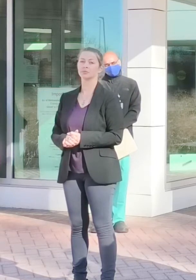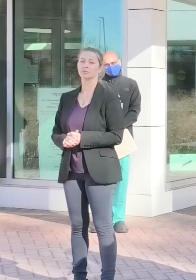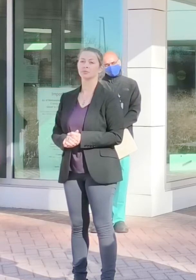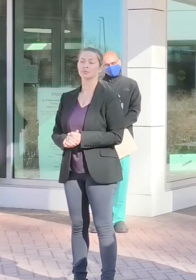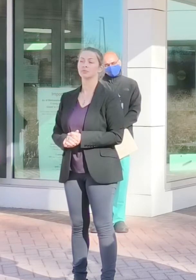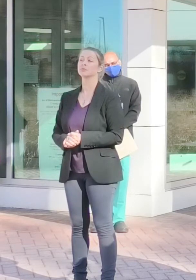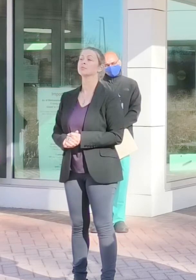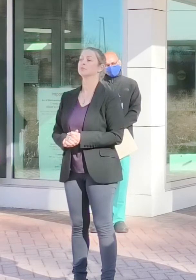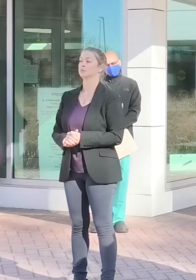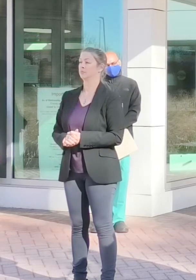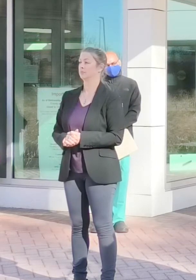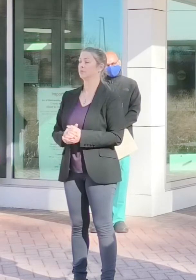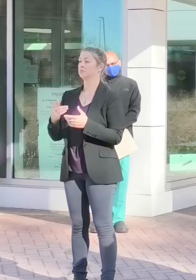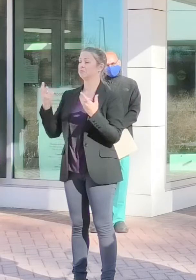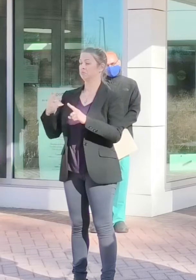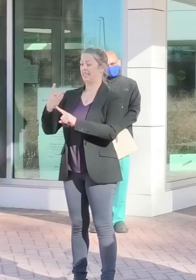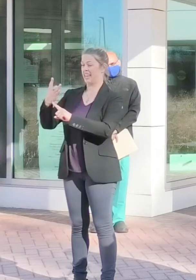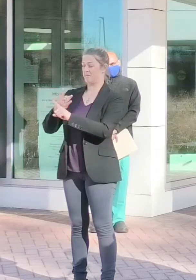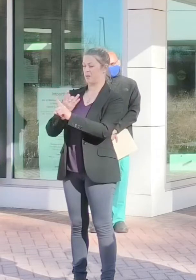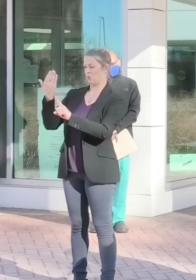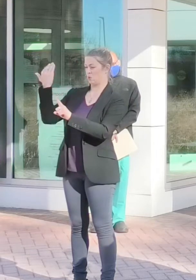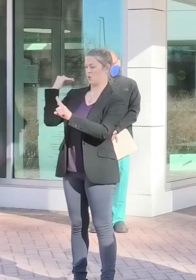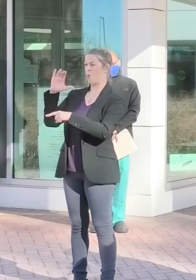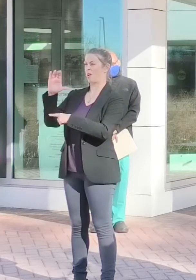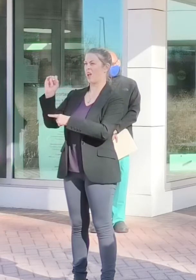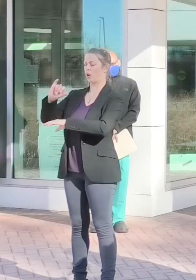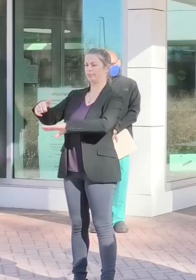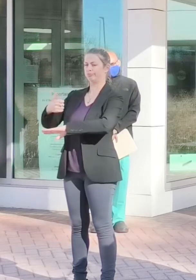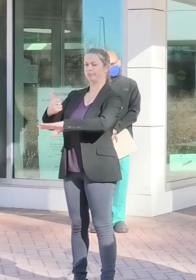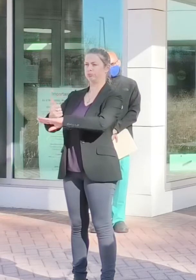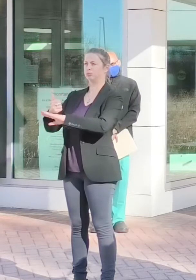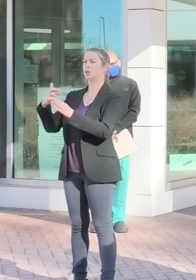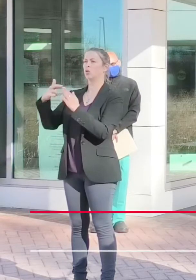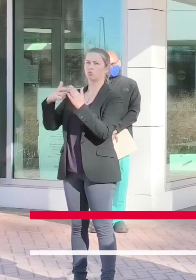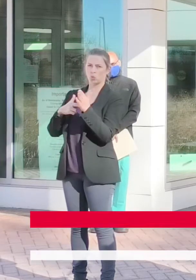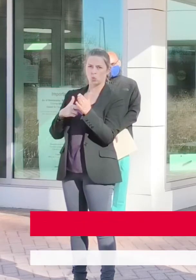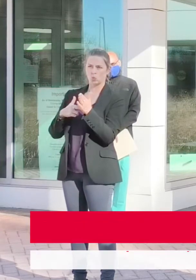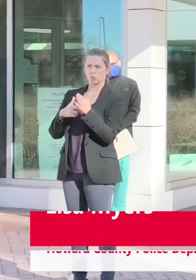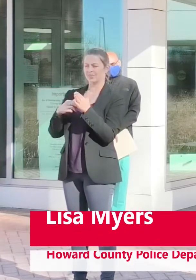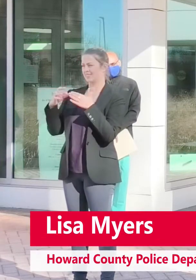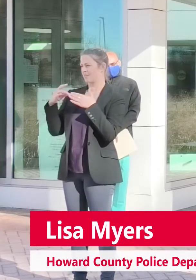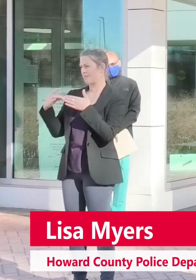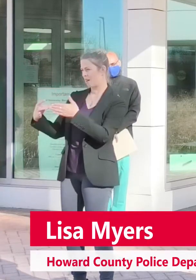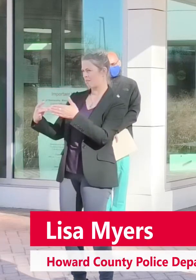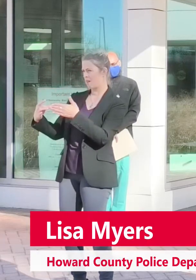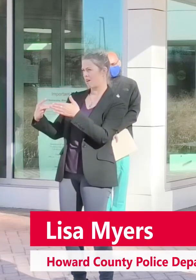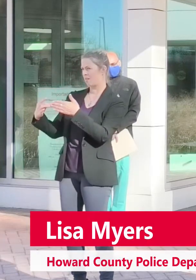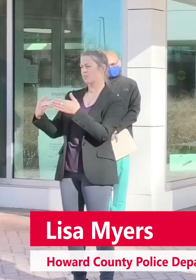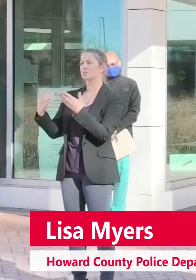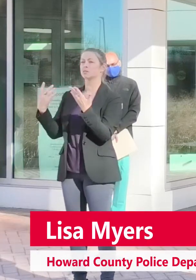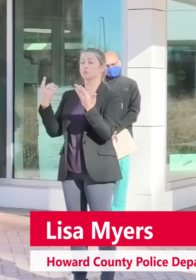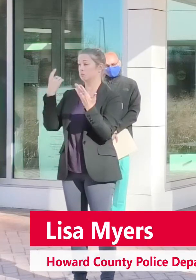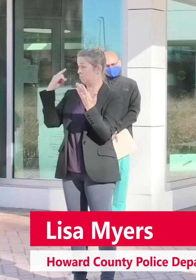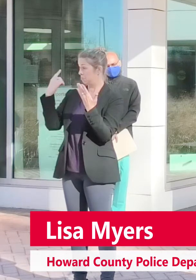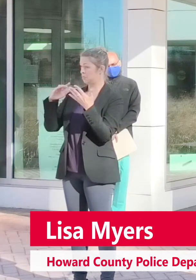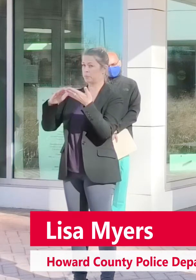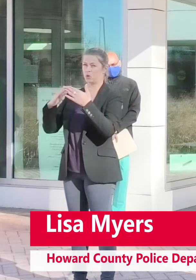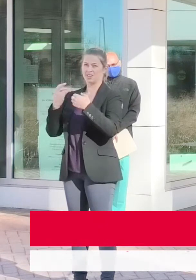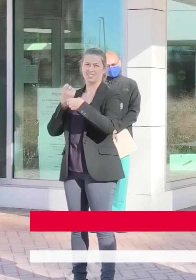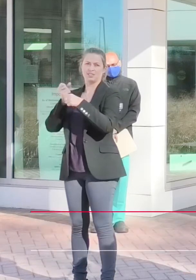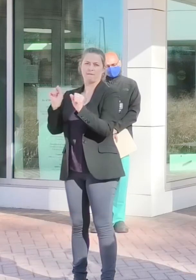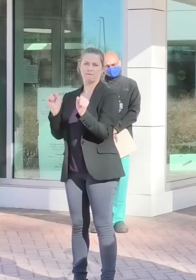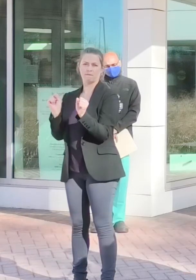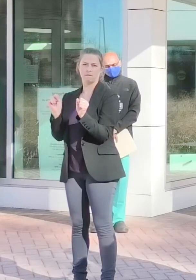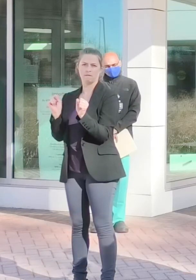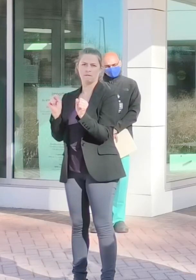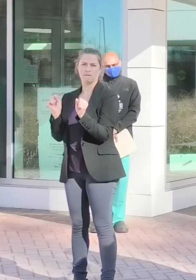8 months ago, the county started to put into place rules and guidelines to keep our community safe. Little